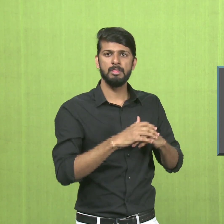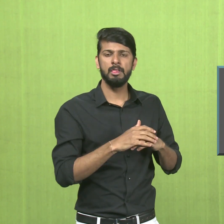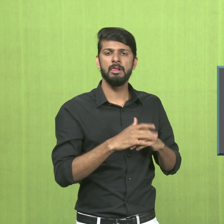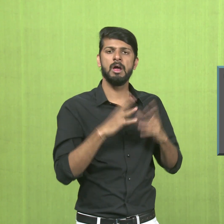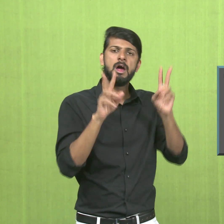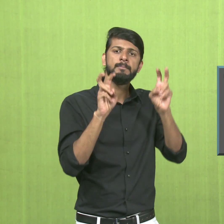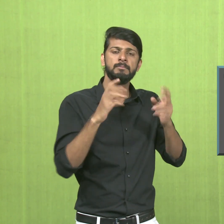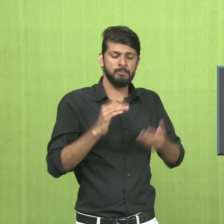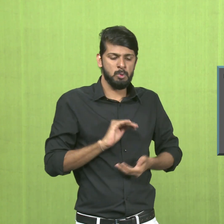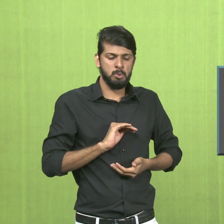when